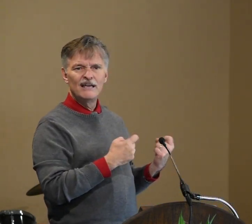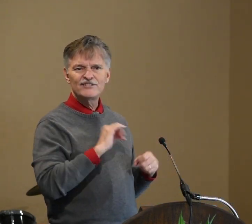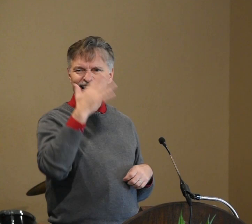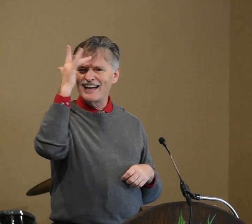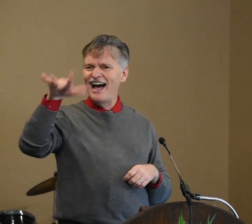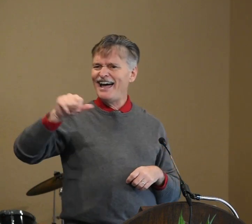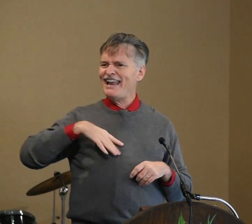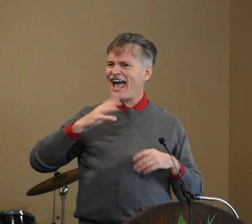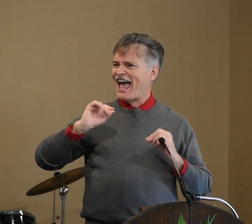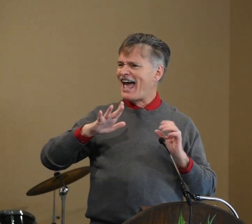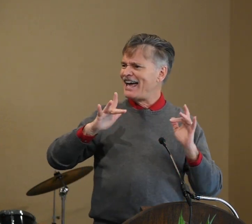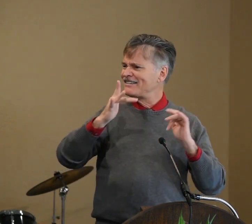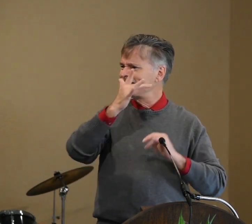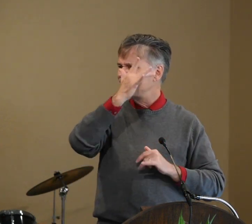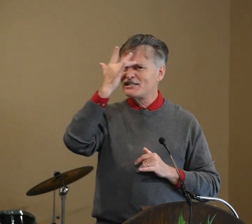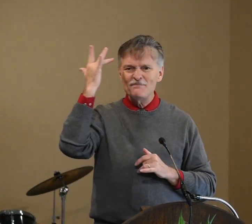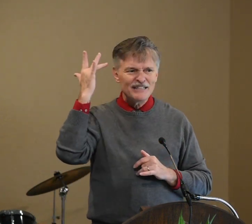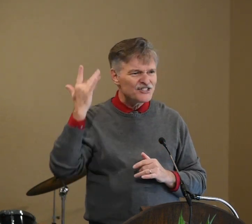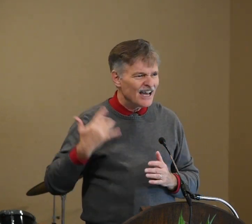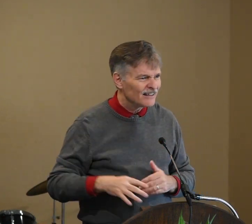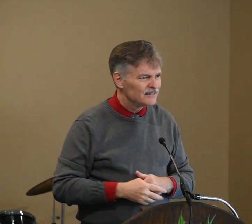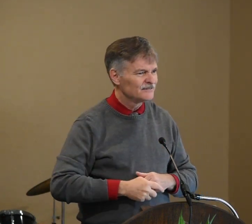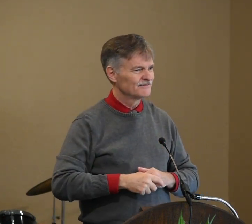It's like God has dementia.